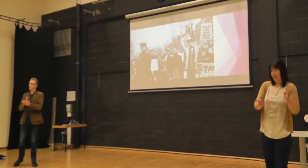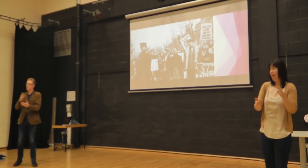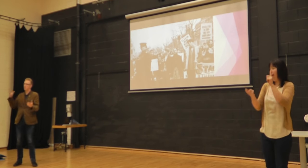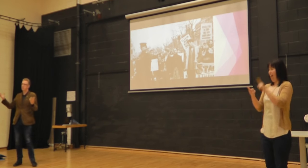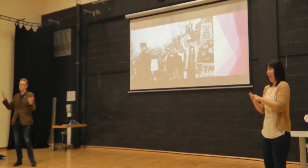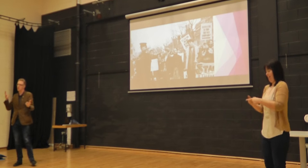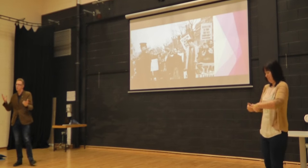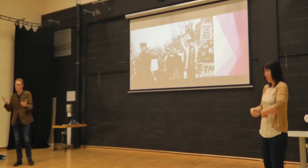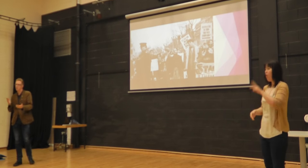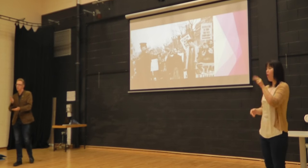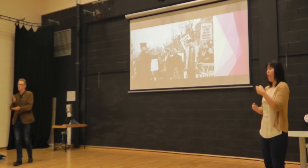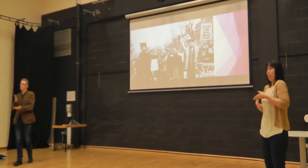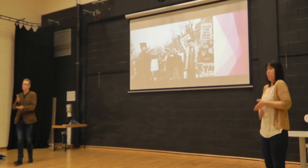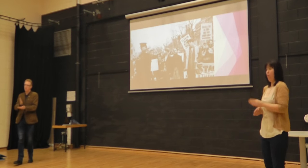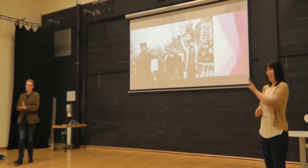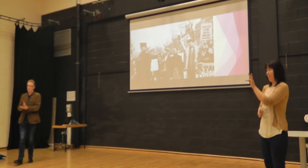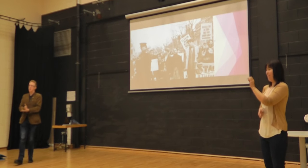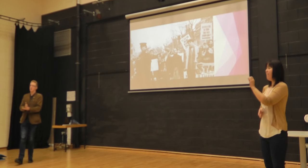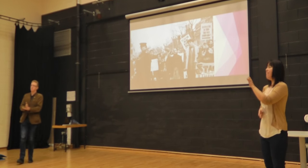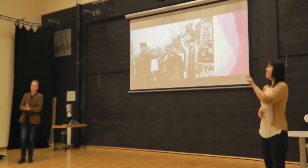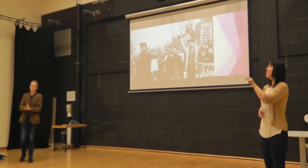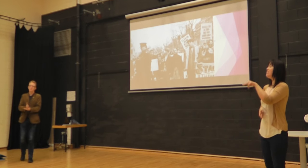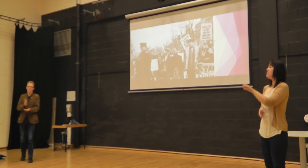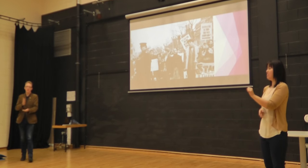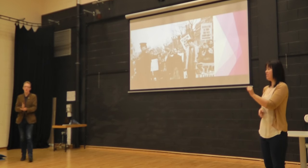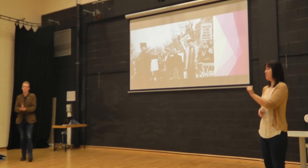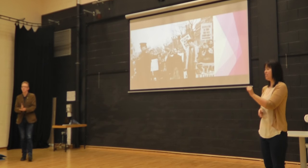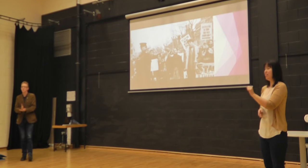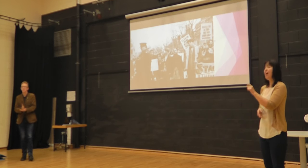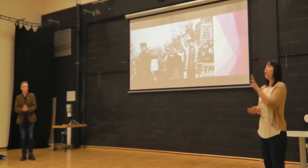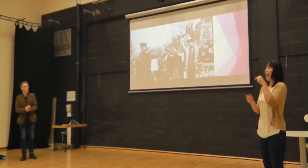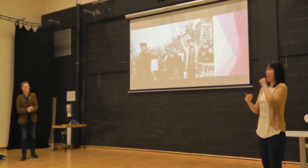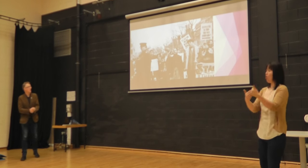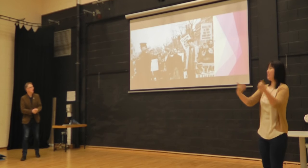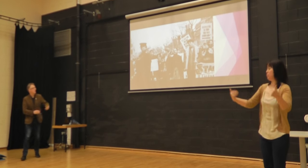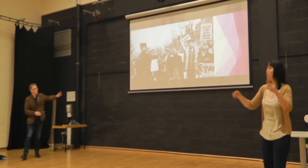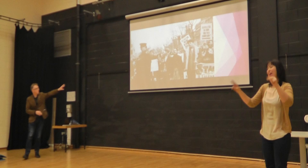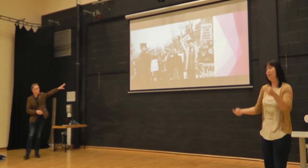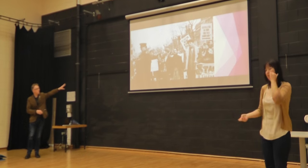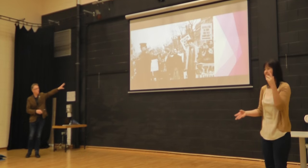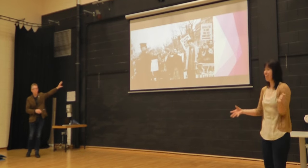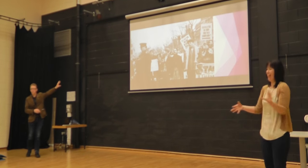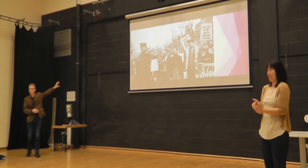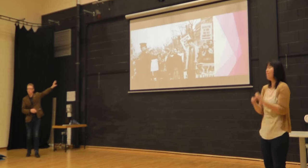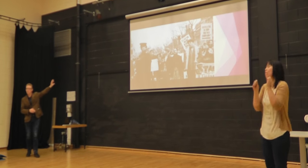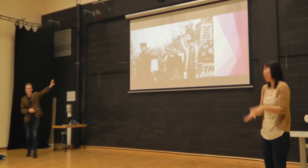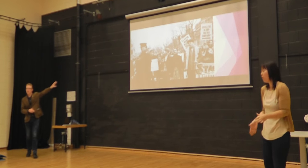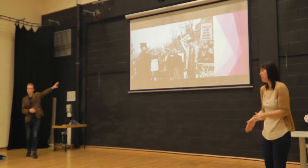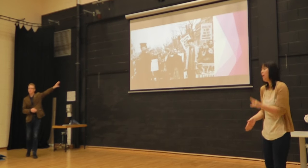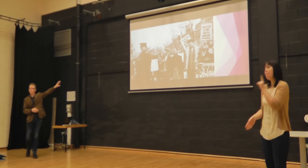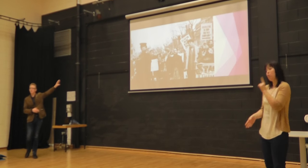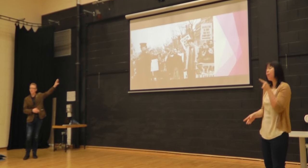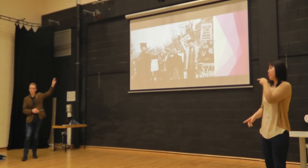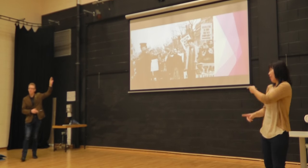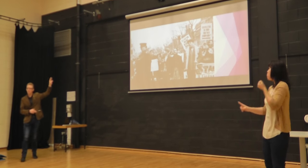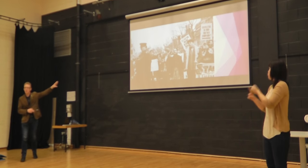fetus, like they're two separate entities, because they're not, they're connected. But this was the protest that